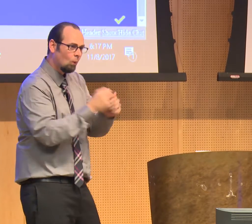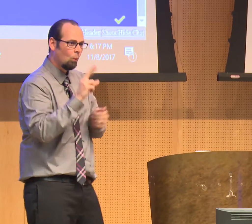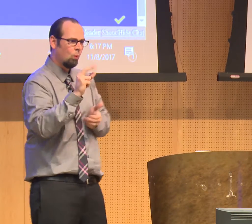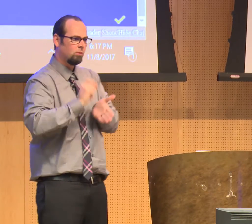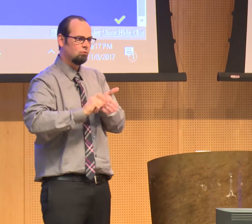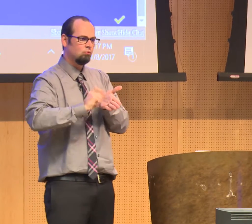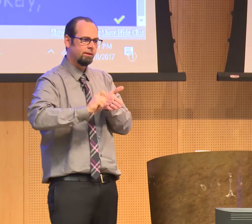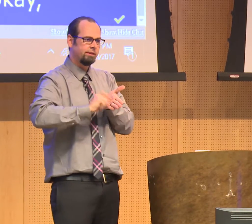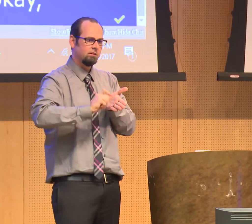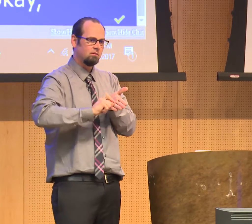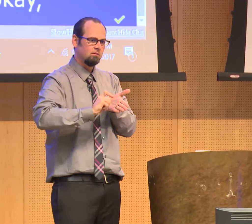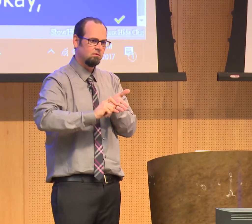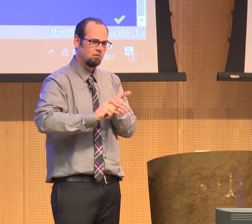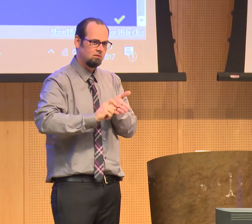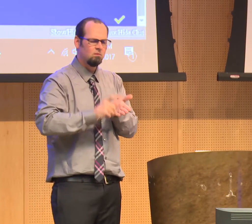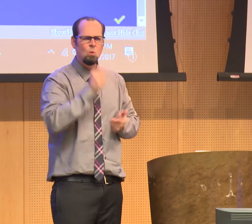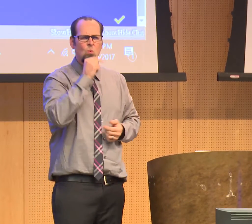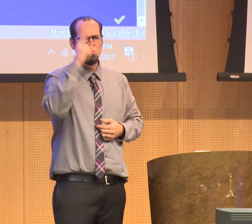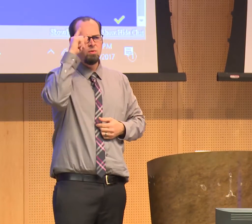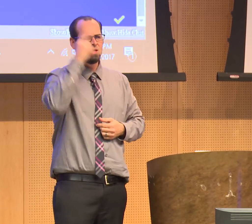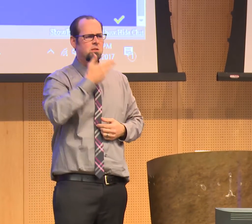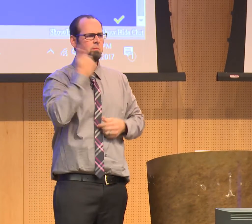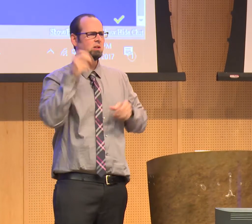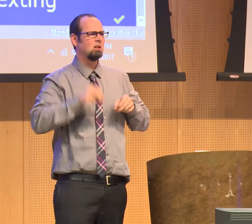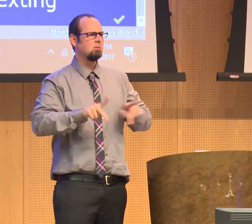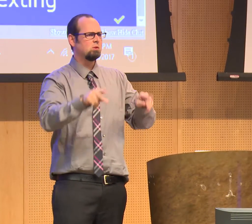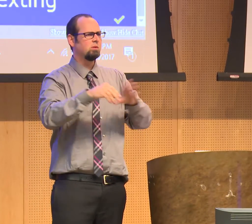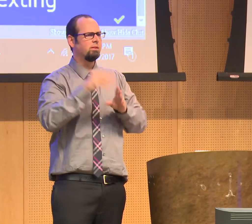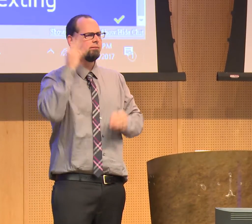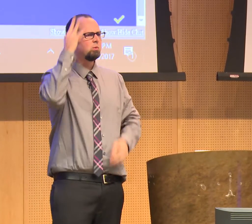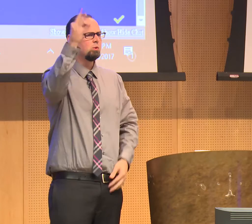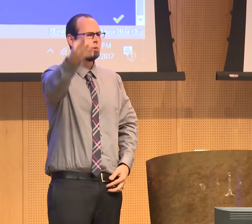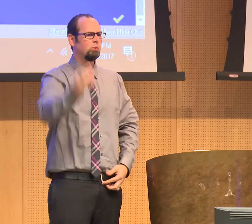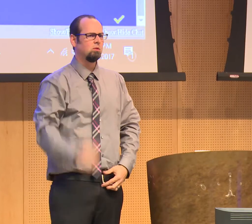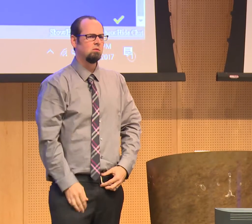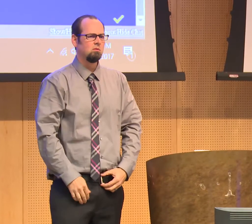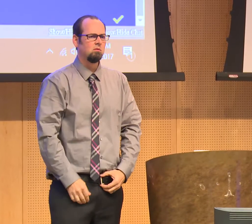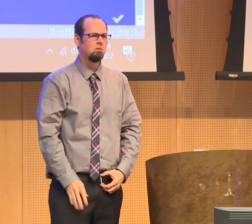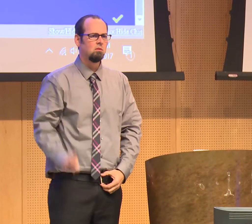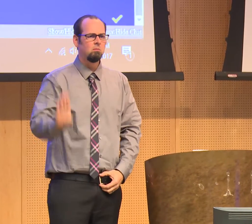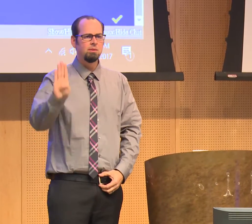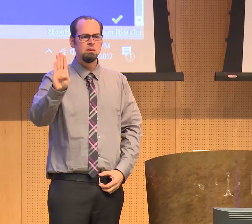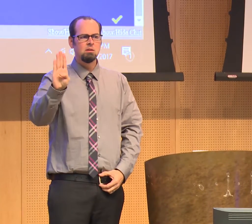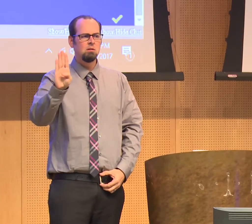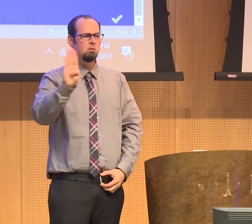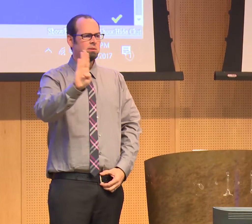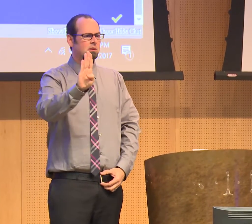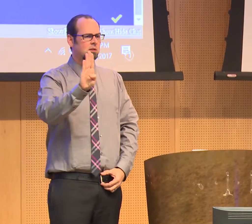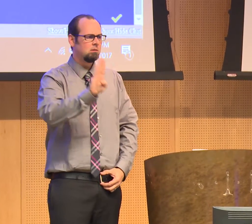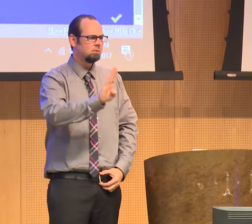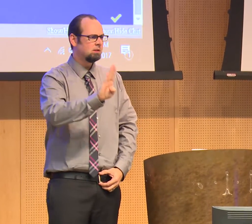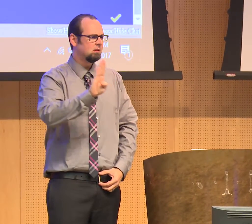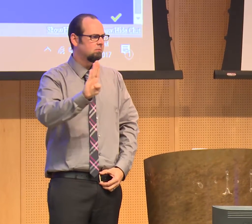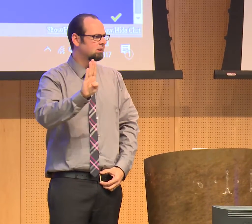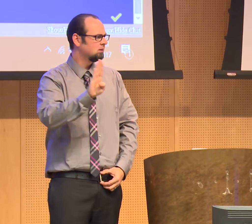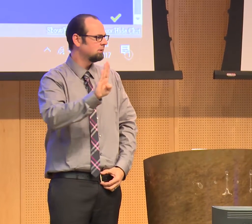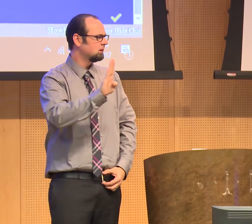mean." It's like writing back and forth, and that person B, would get